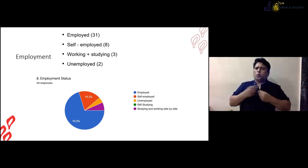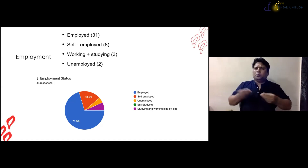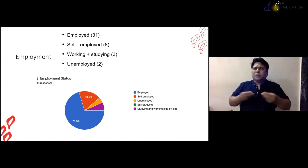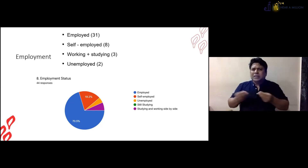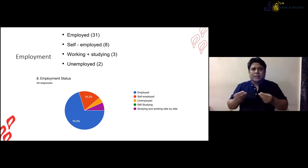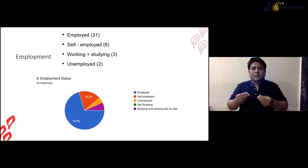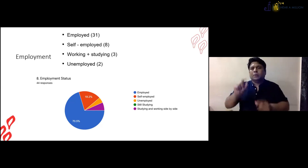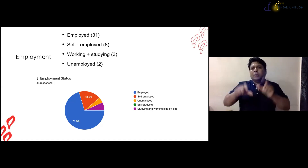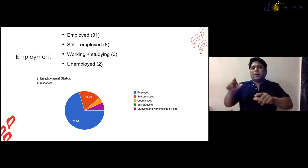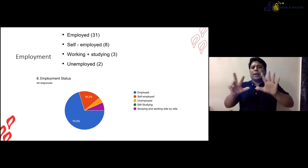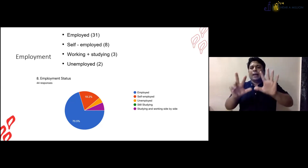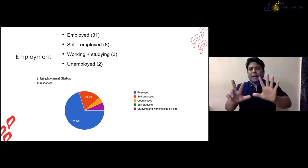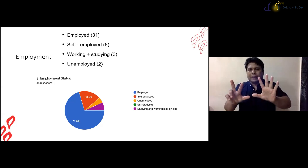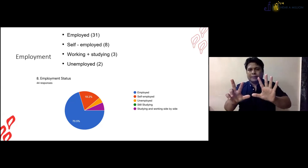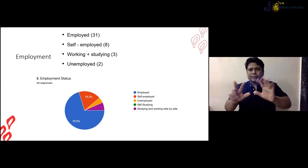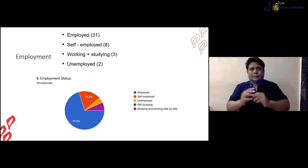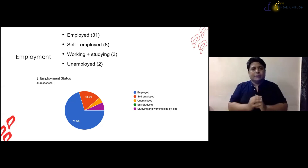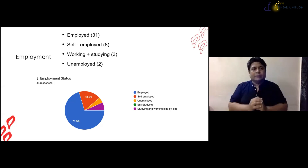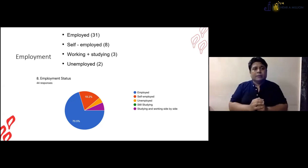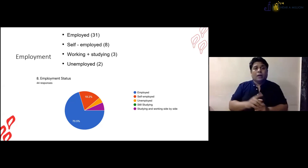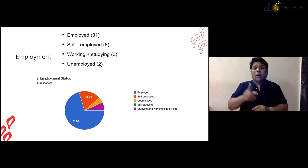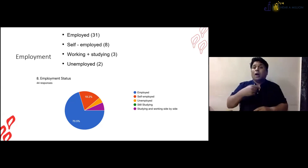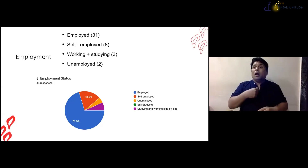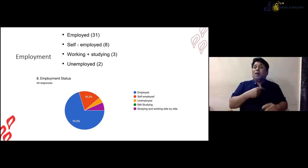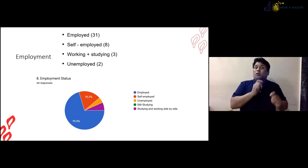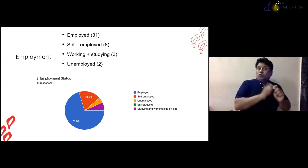self-employed, their own business or their own thing is 8.